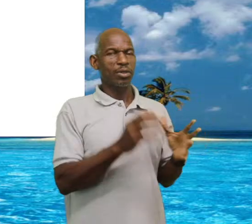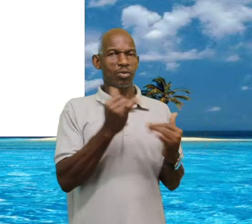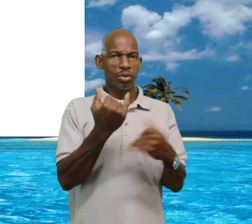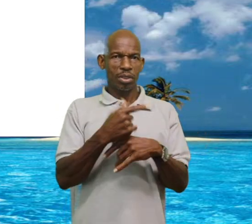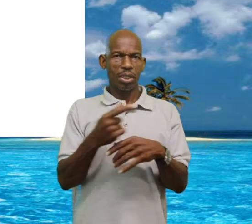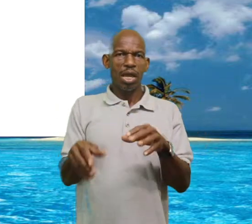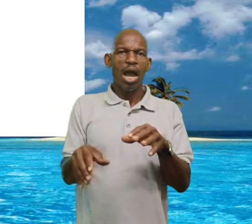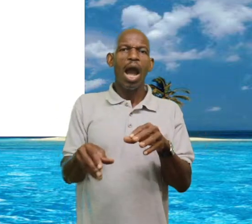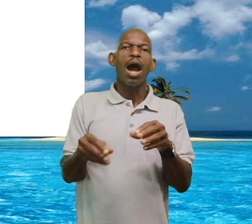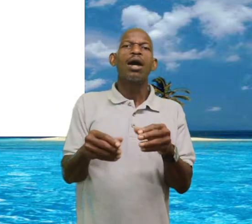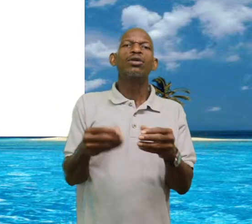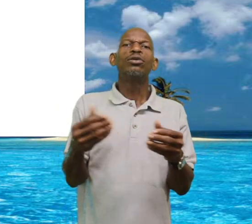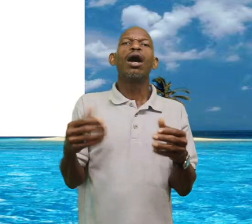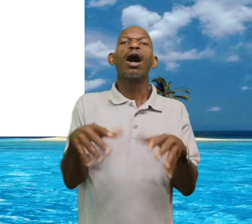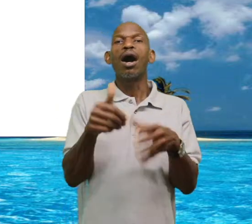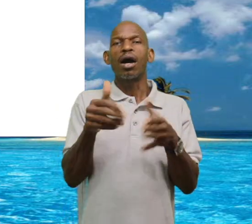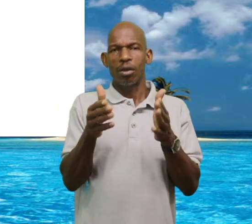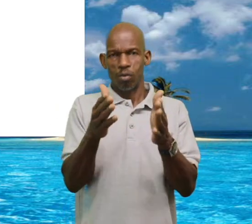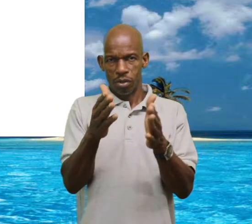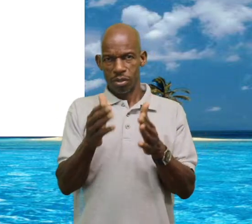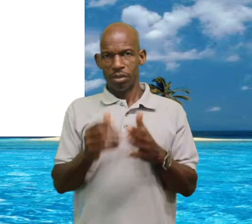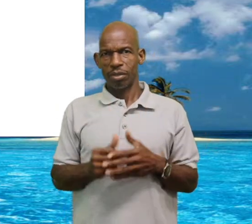I'm just highlighting the verb.